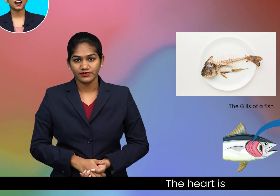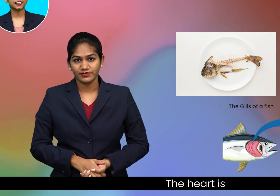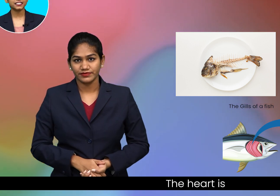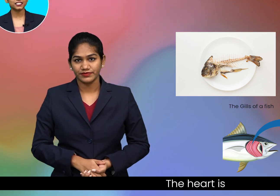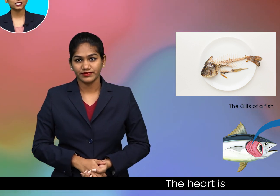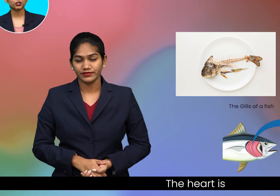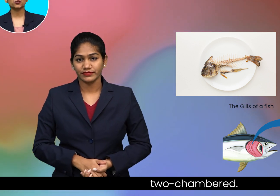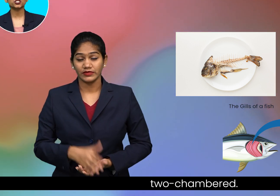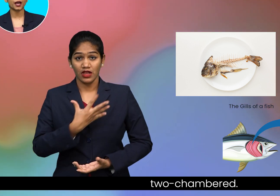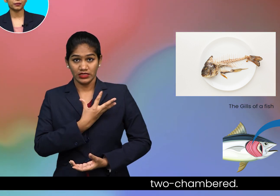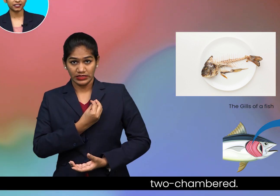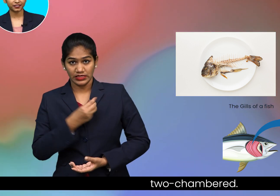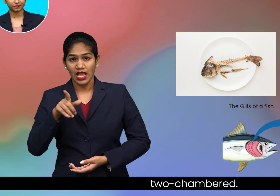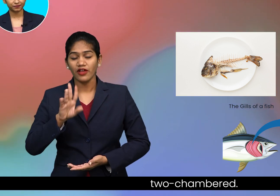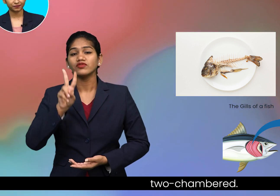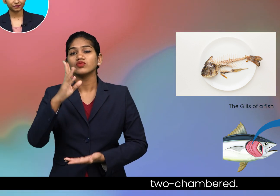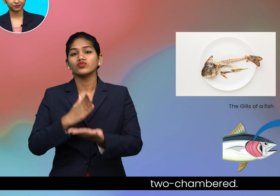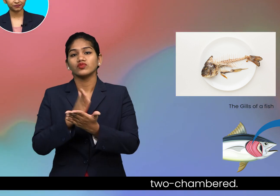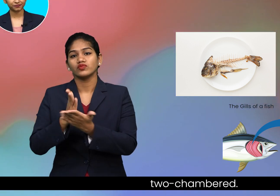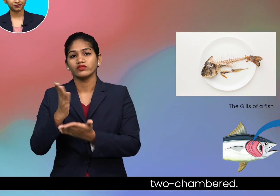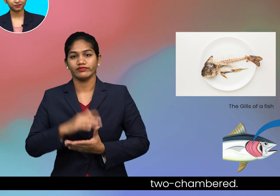The heart is two-chambered.